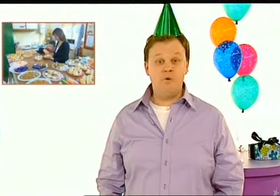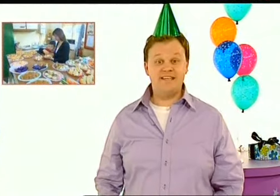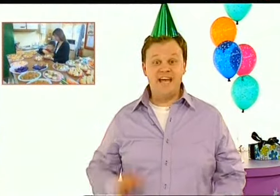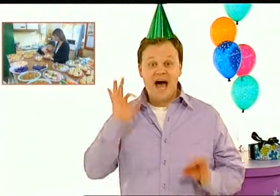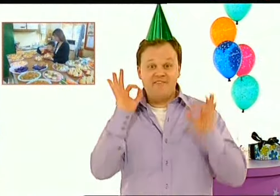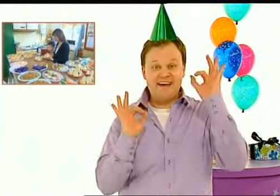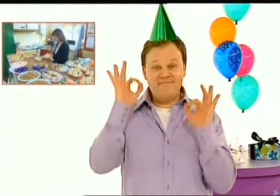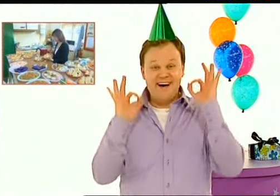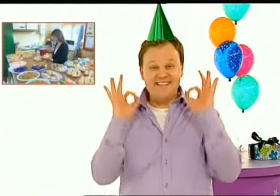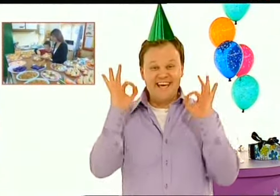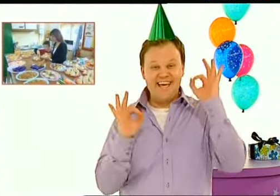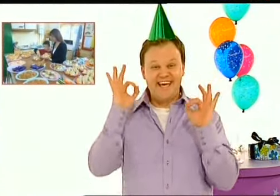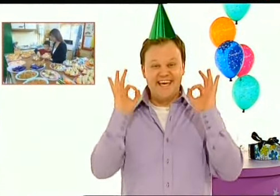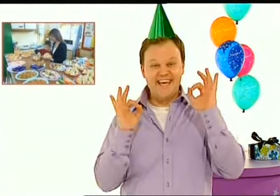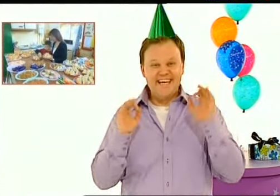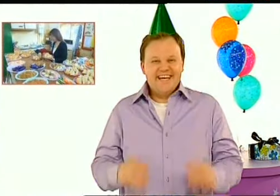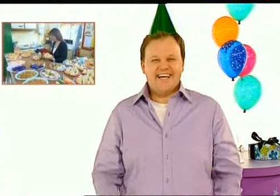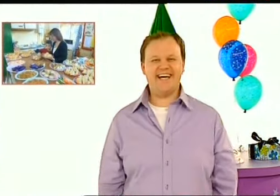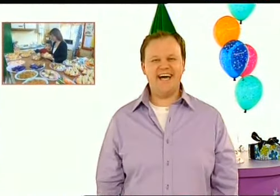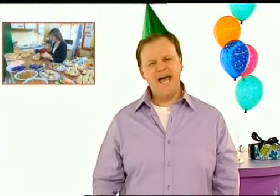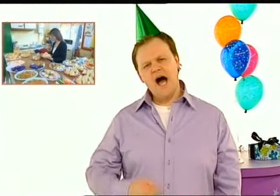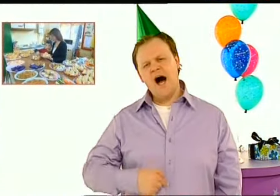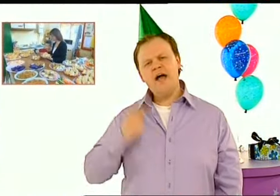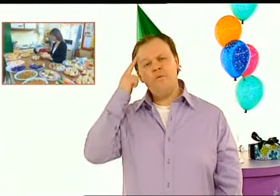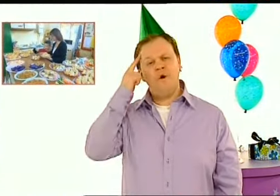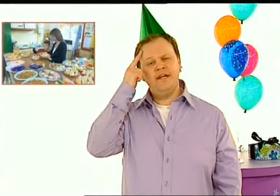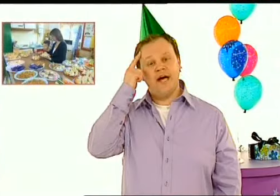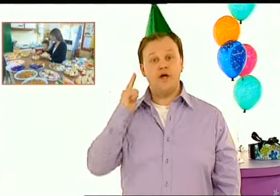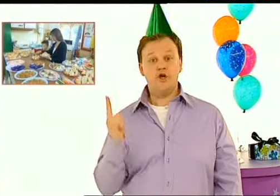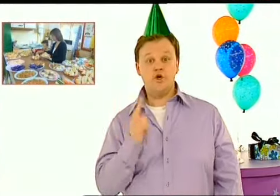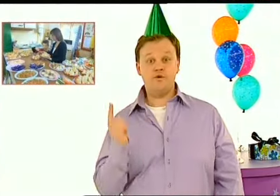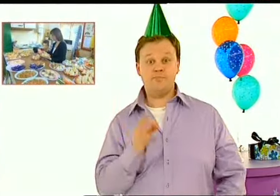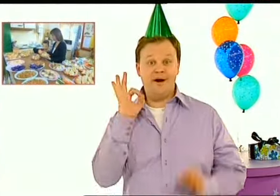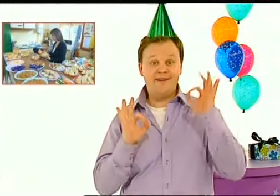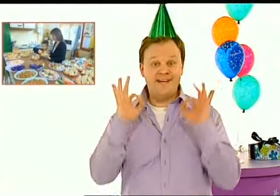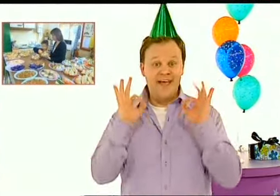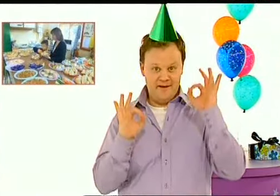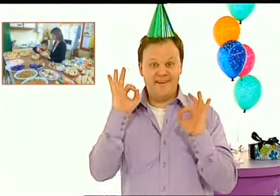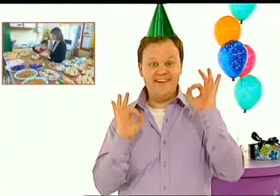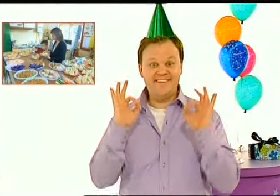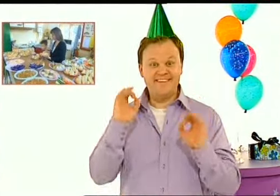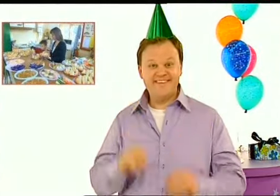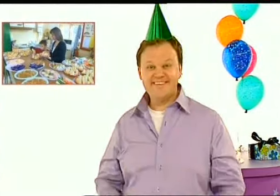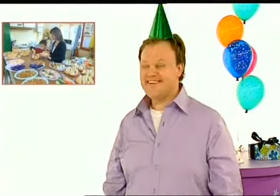Someone's having a party. I wonder whose party it is.